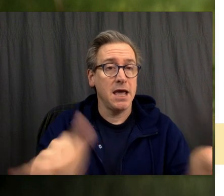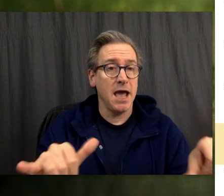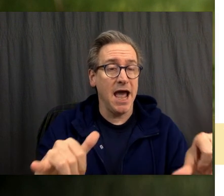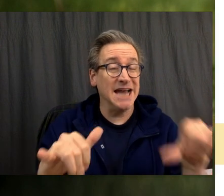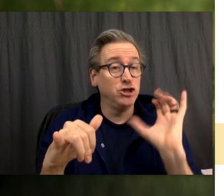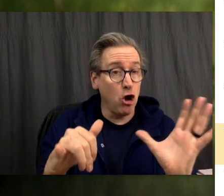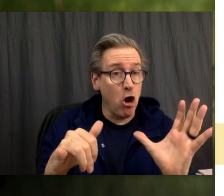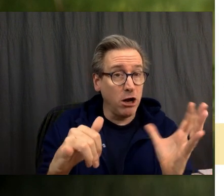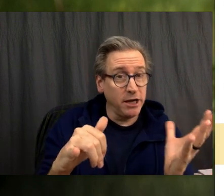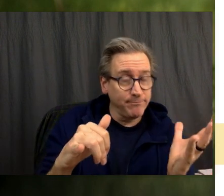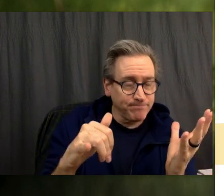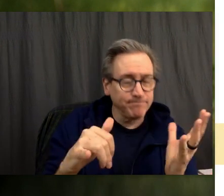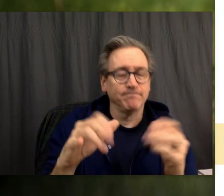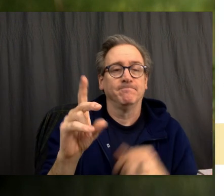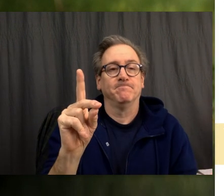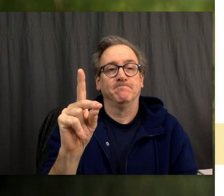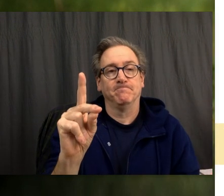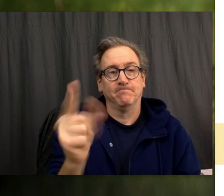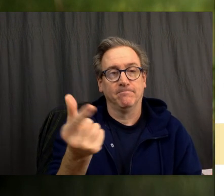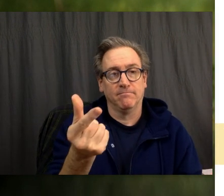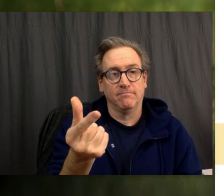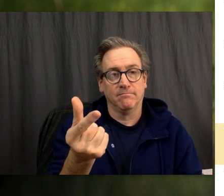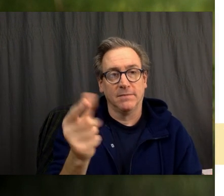Play and dog.